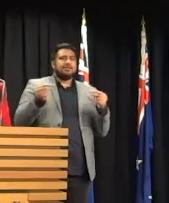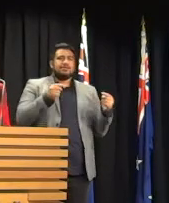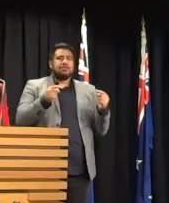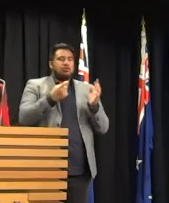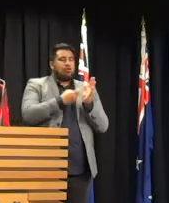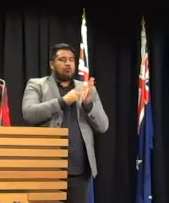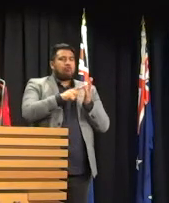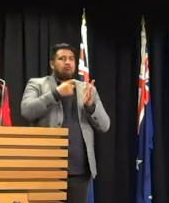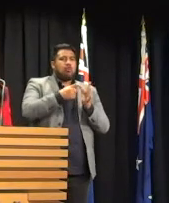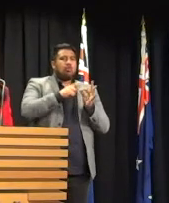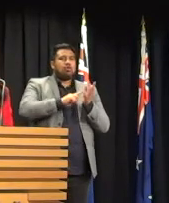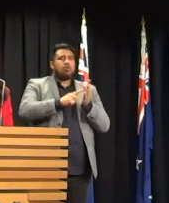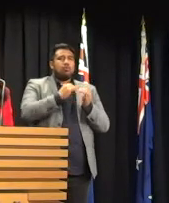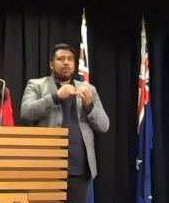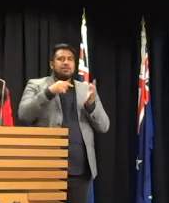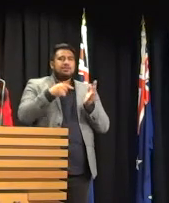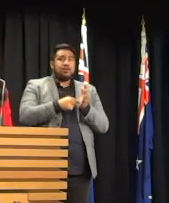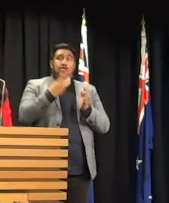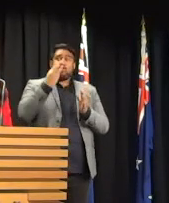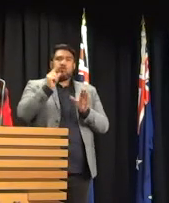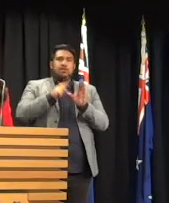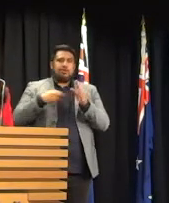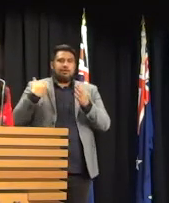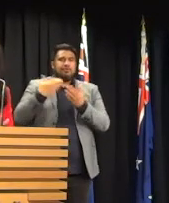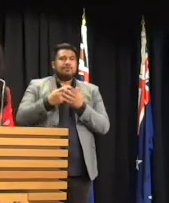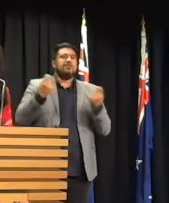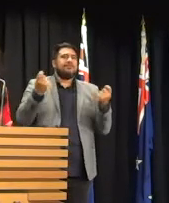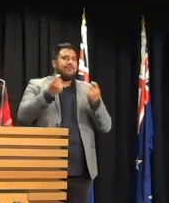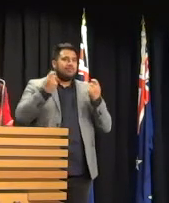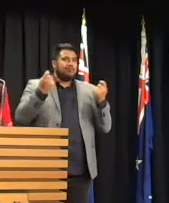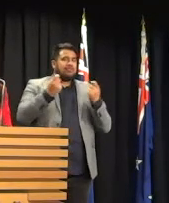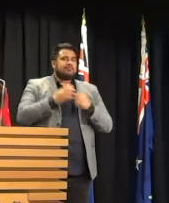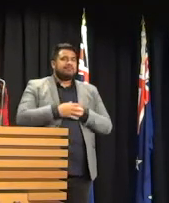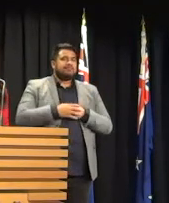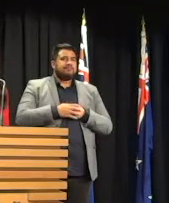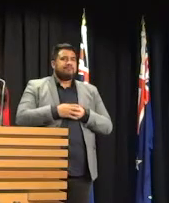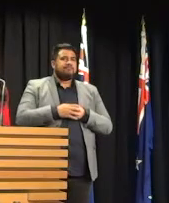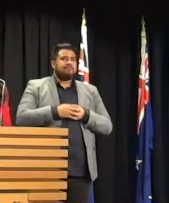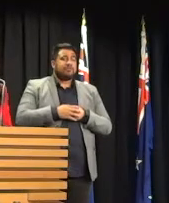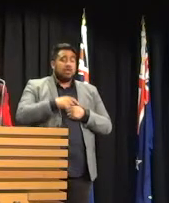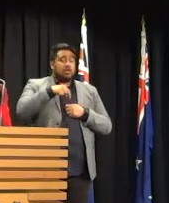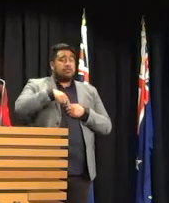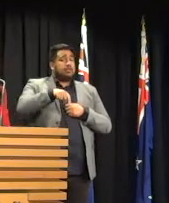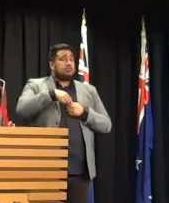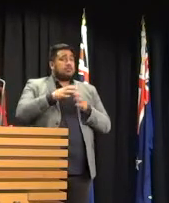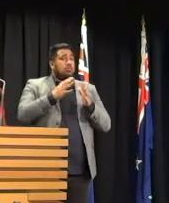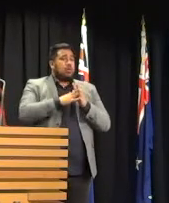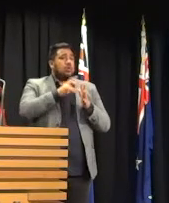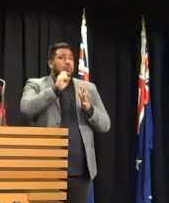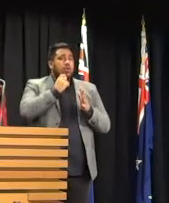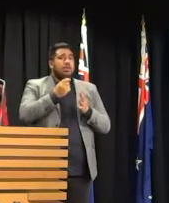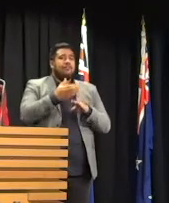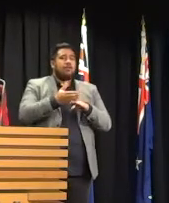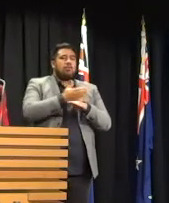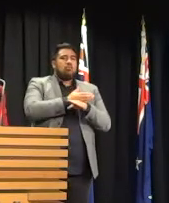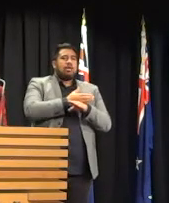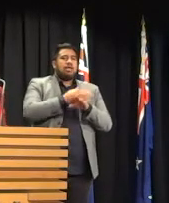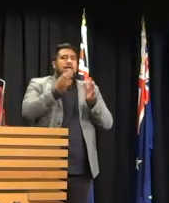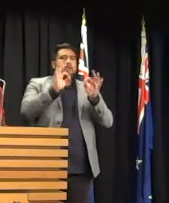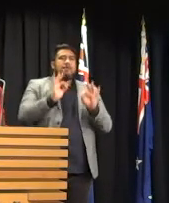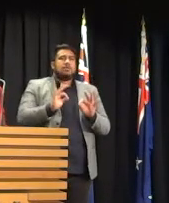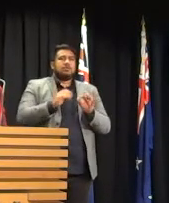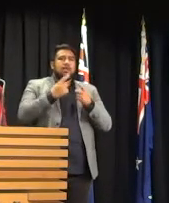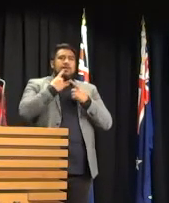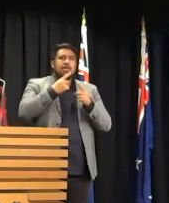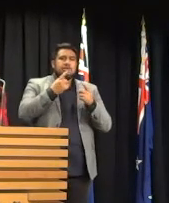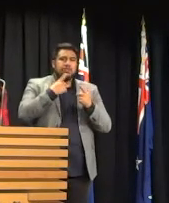participated in before and excited to join again. This week there'll be a number of pre-budget announcements. On Tuesday, the Foreign Affairs